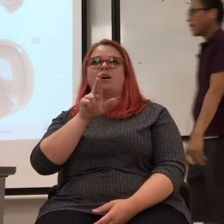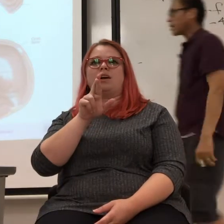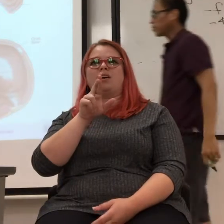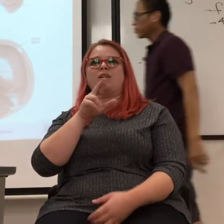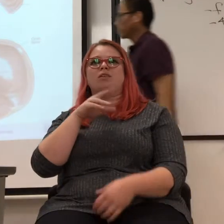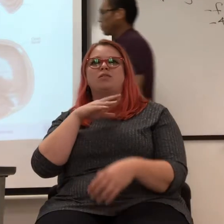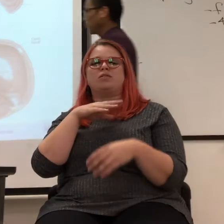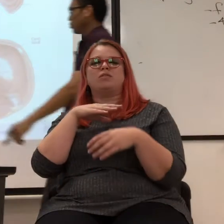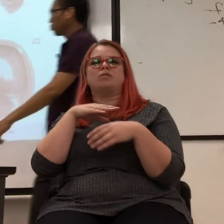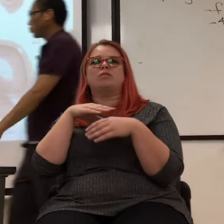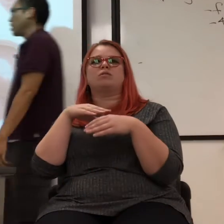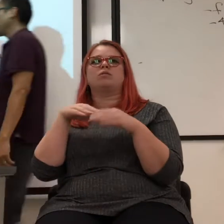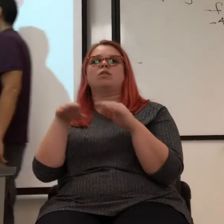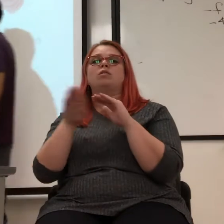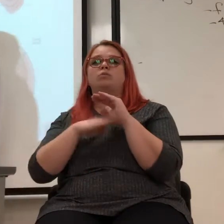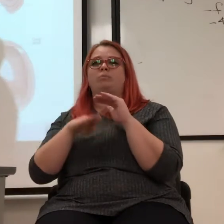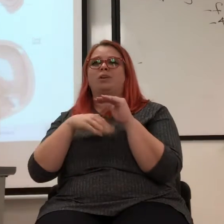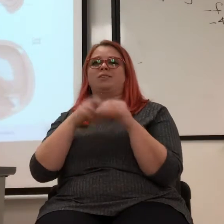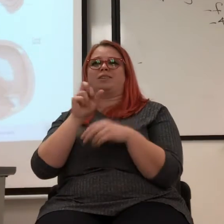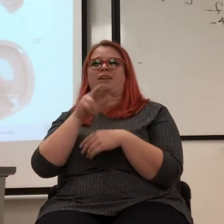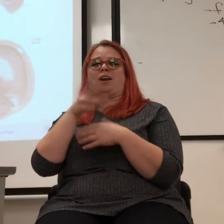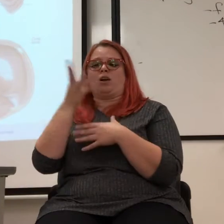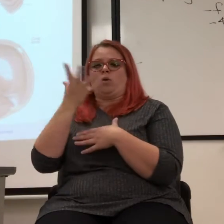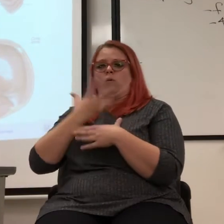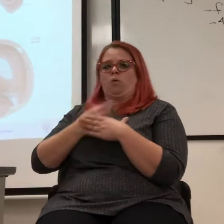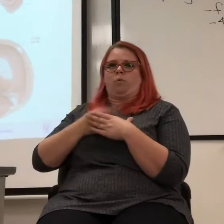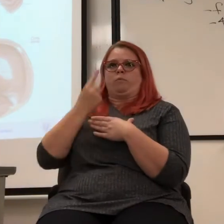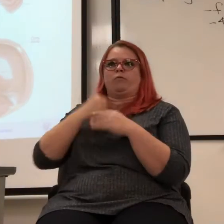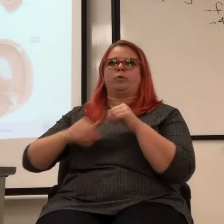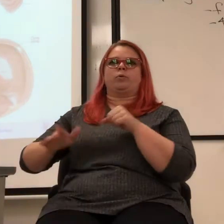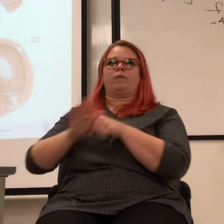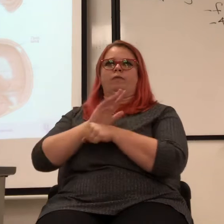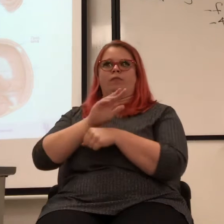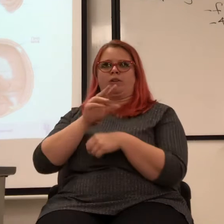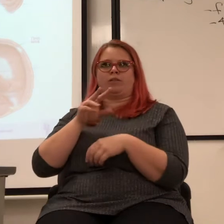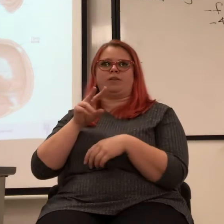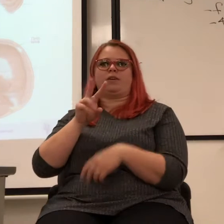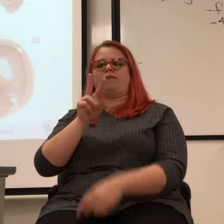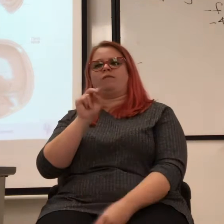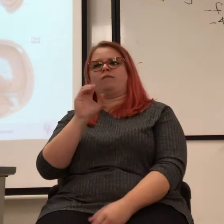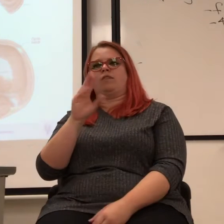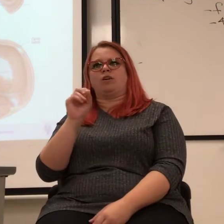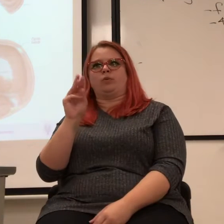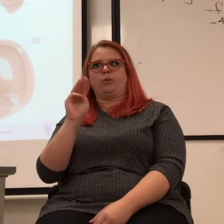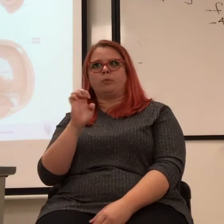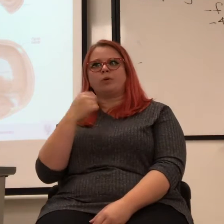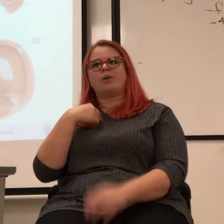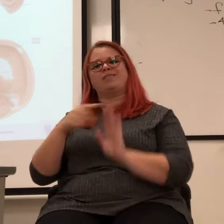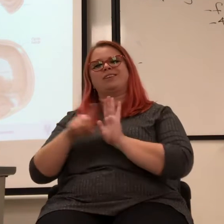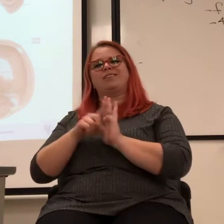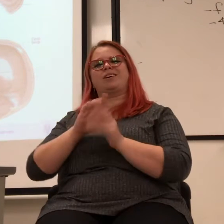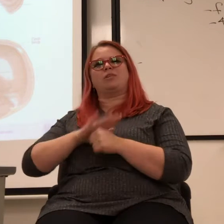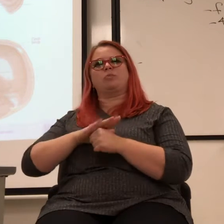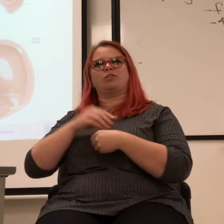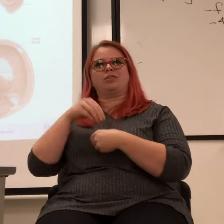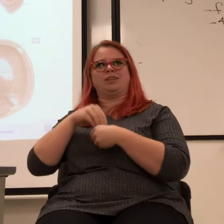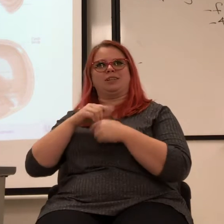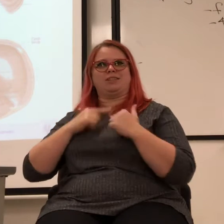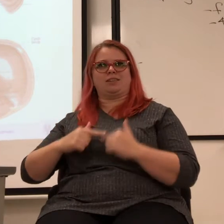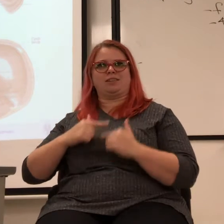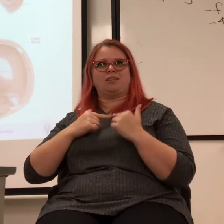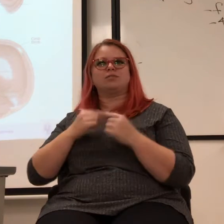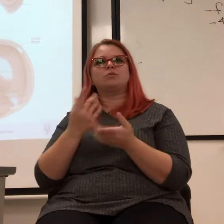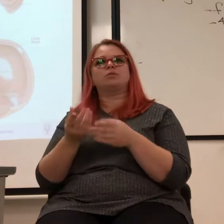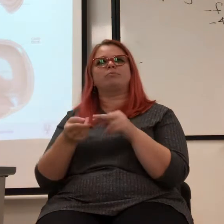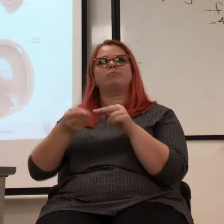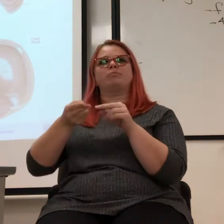Basically to fill the vacuum. You breathe by creating this negative pressure inside your lung. So it's very important that you increase the volume of it.